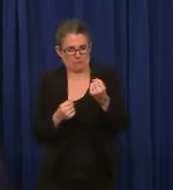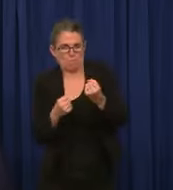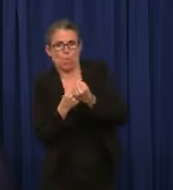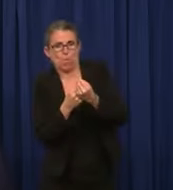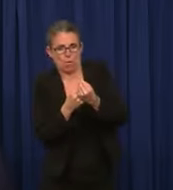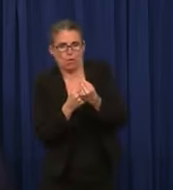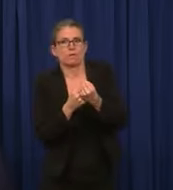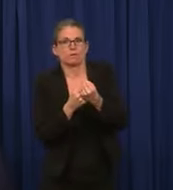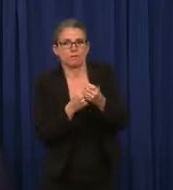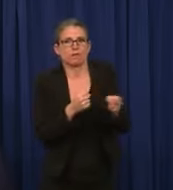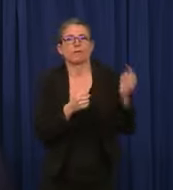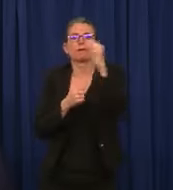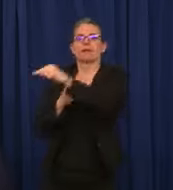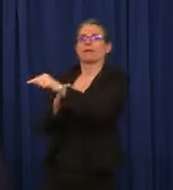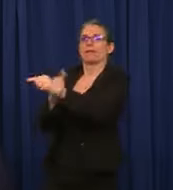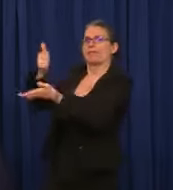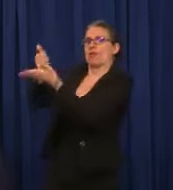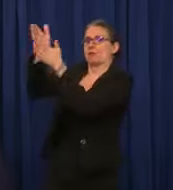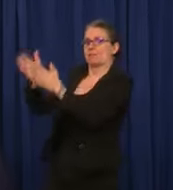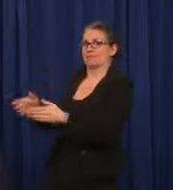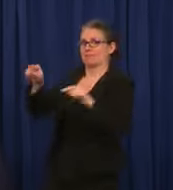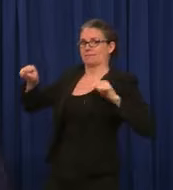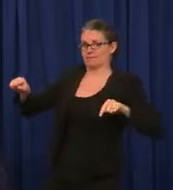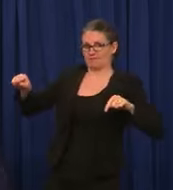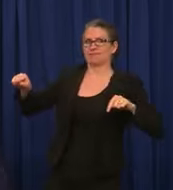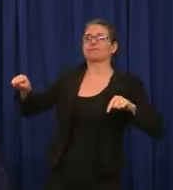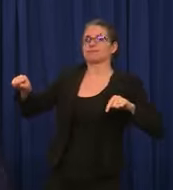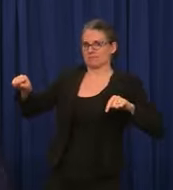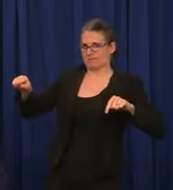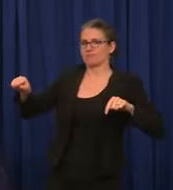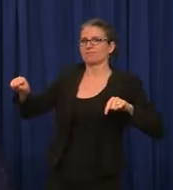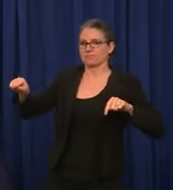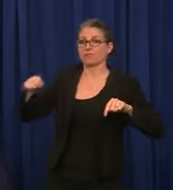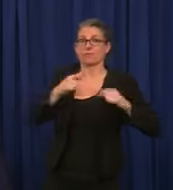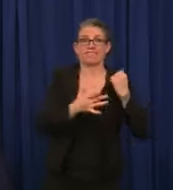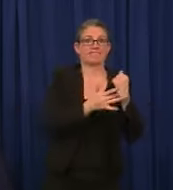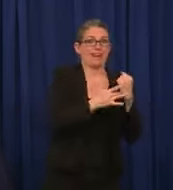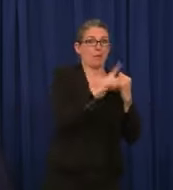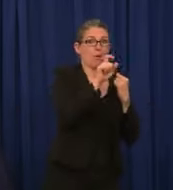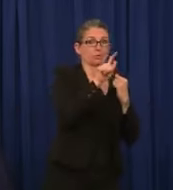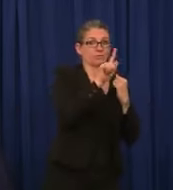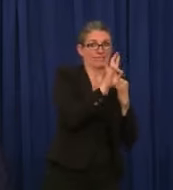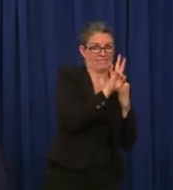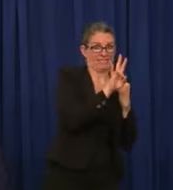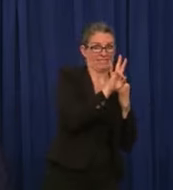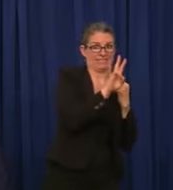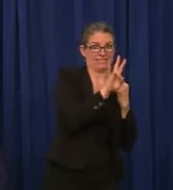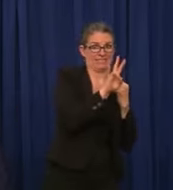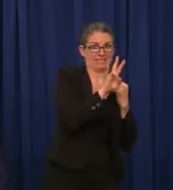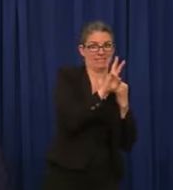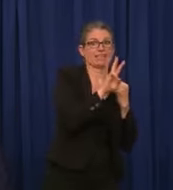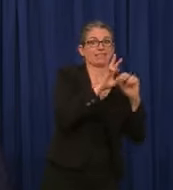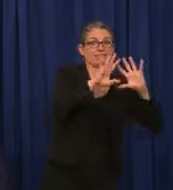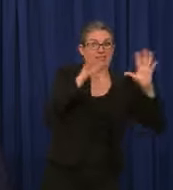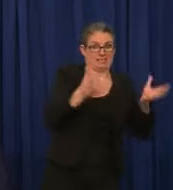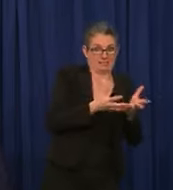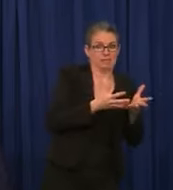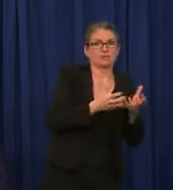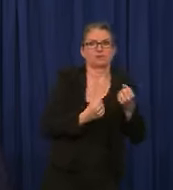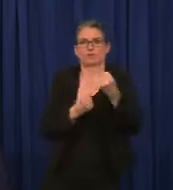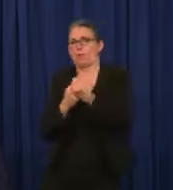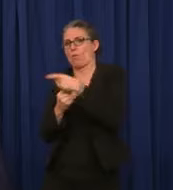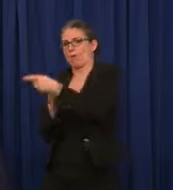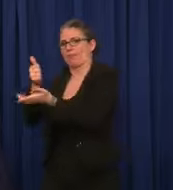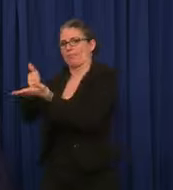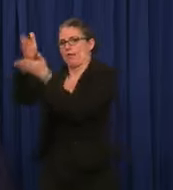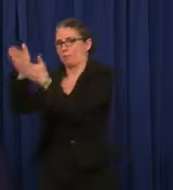licensed. Our number is reported to us and is probably a reflection of the number who are actively practicing. So